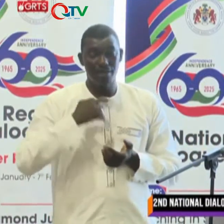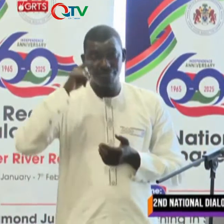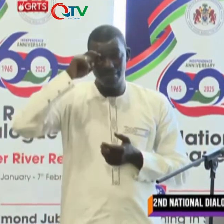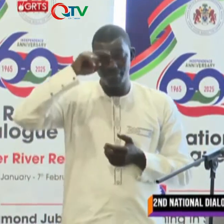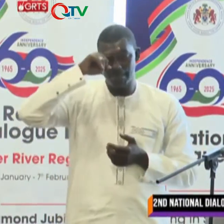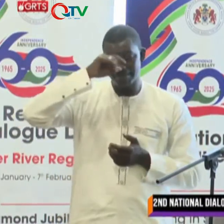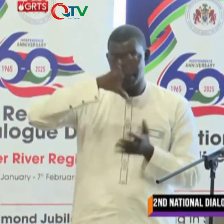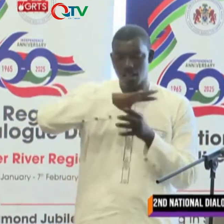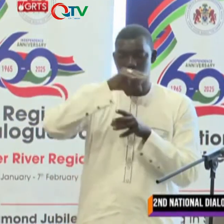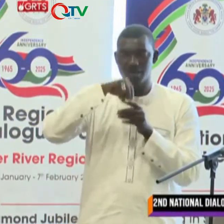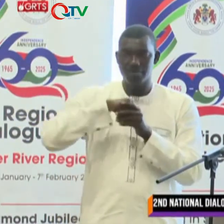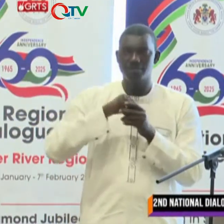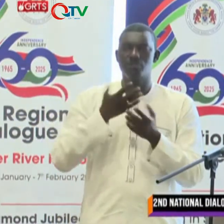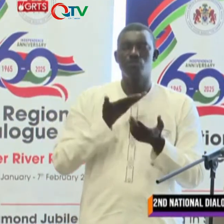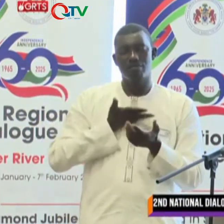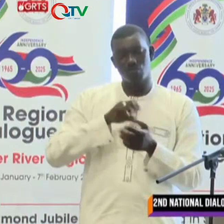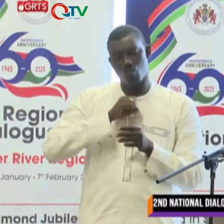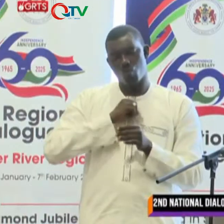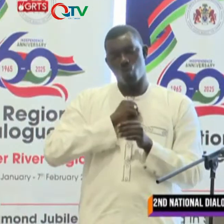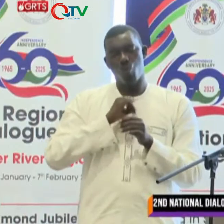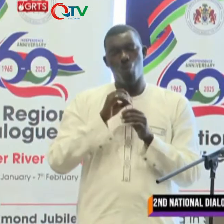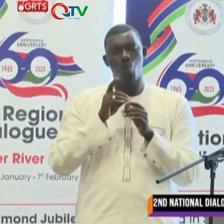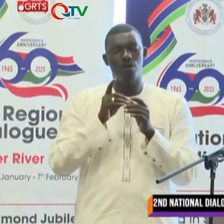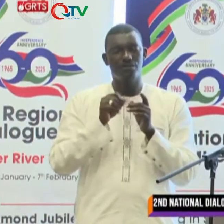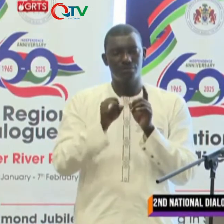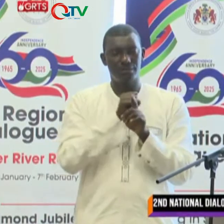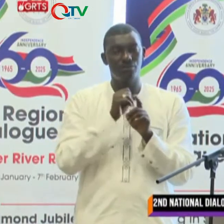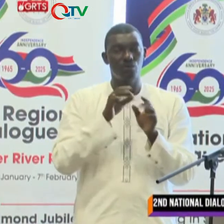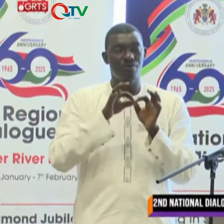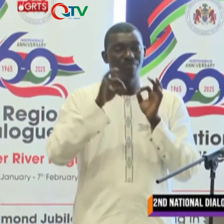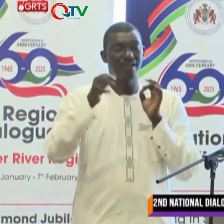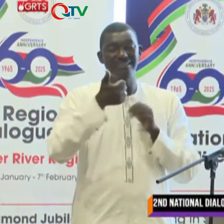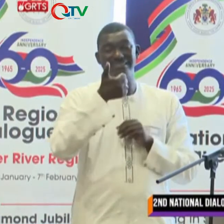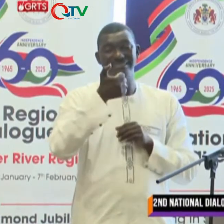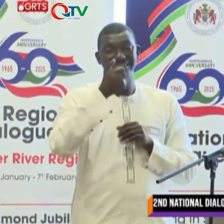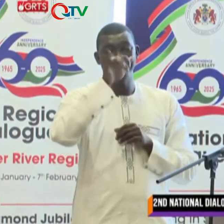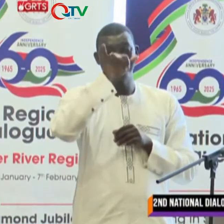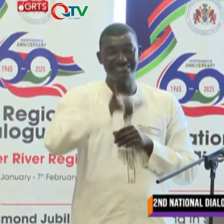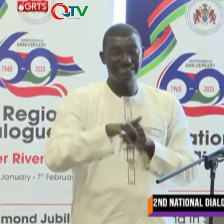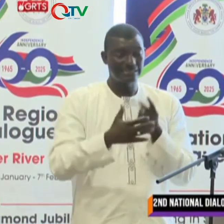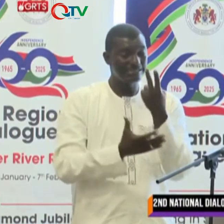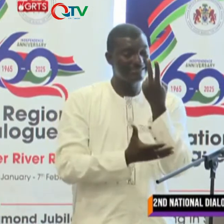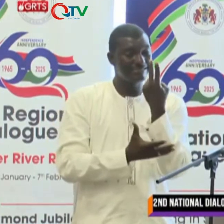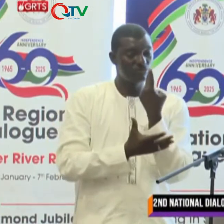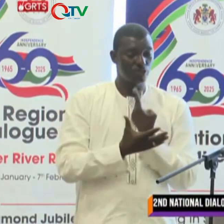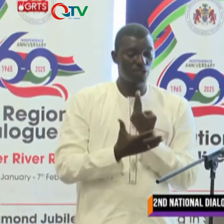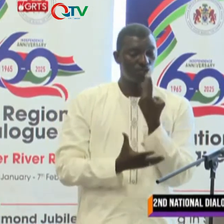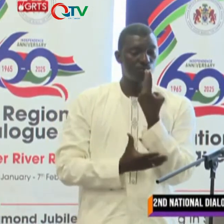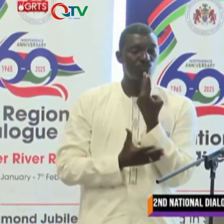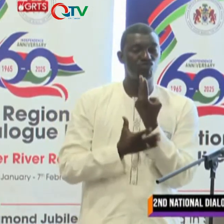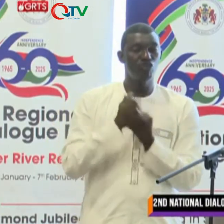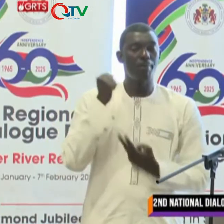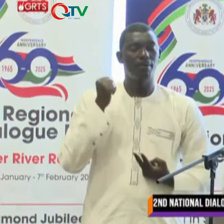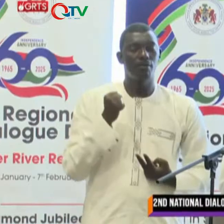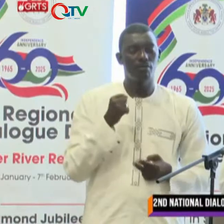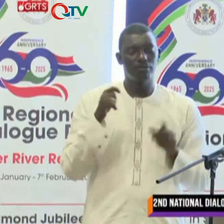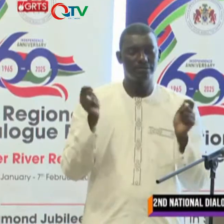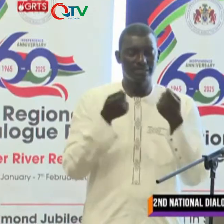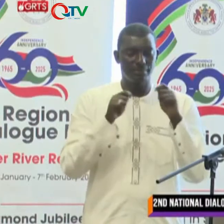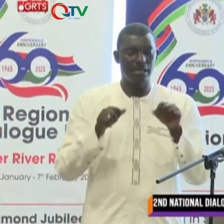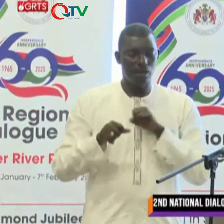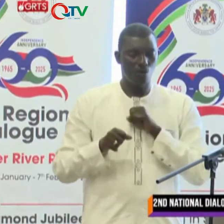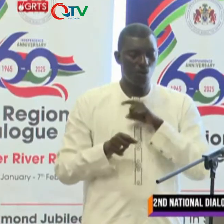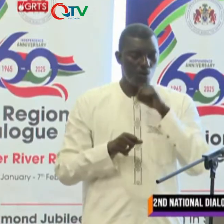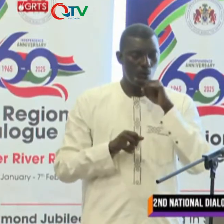capacity to lead our destinies. We've gone far as a nation. 60 years is double celebration. Our motherland or fatherland, or as the